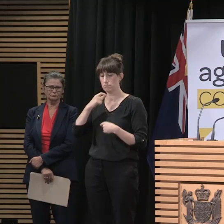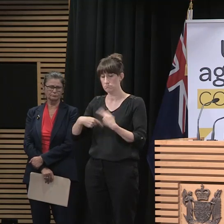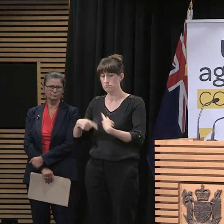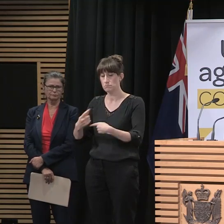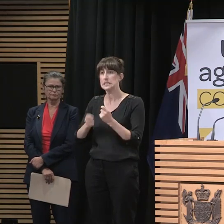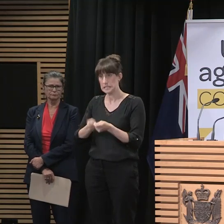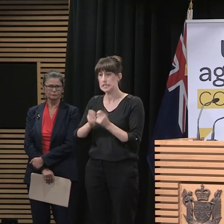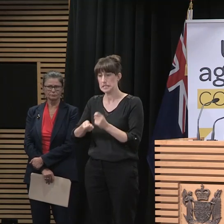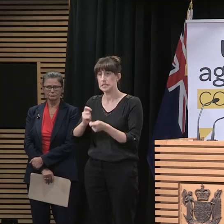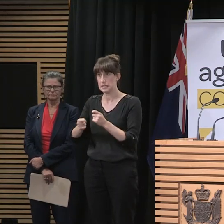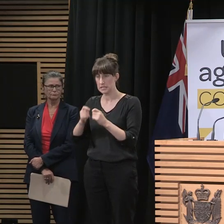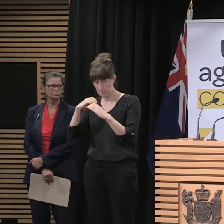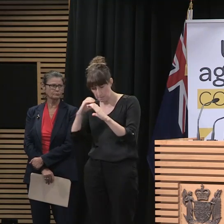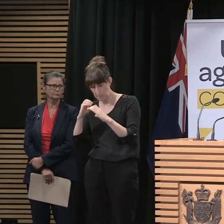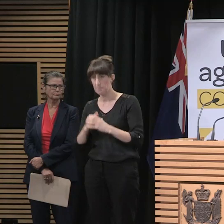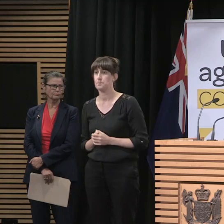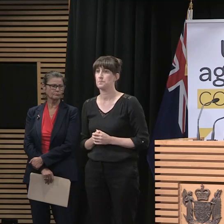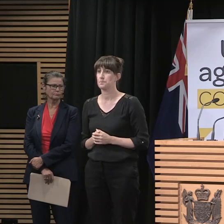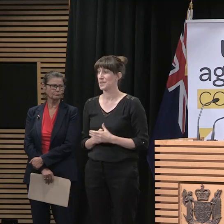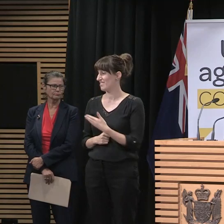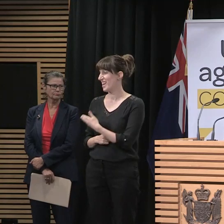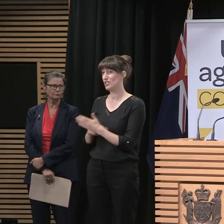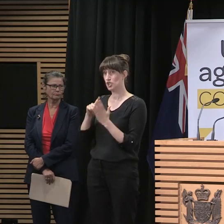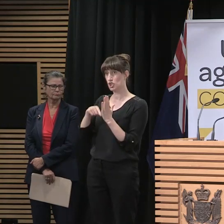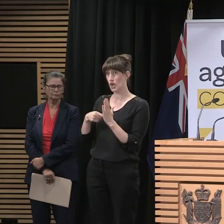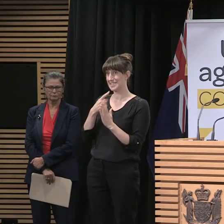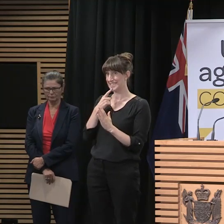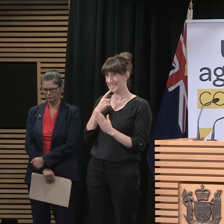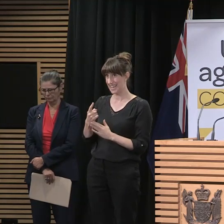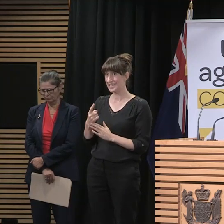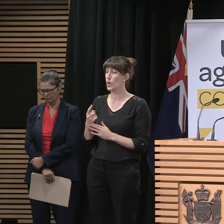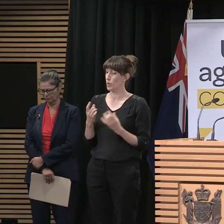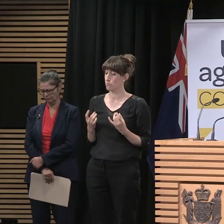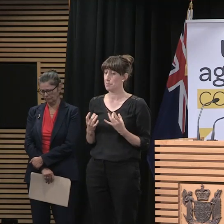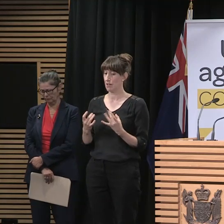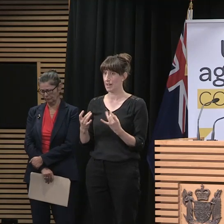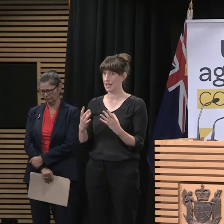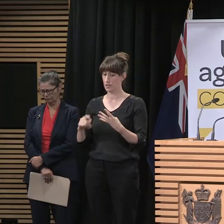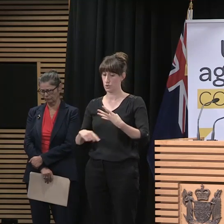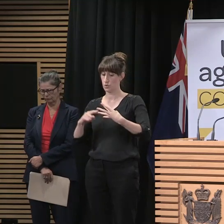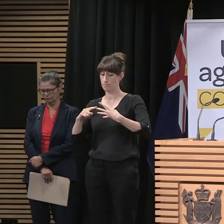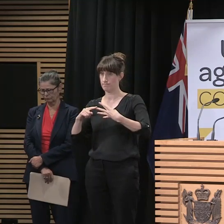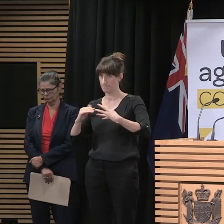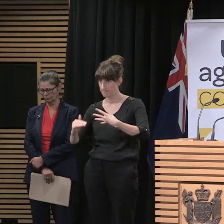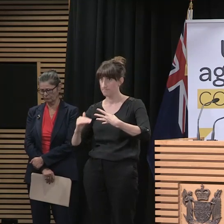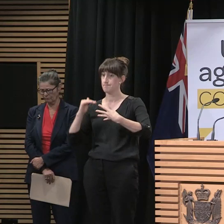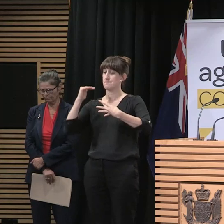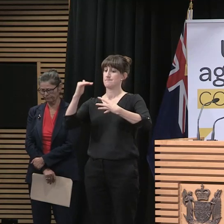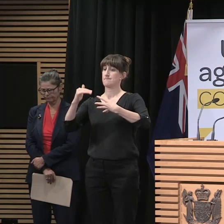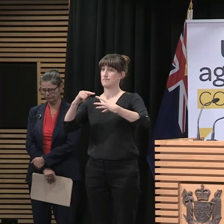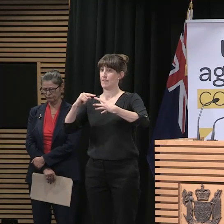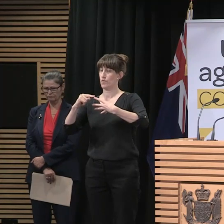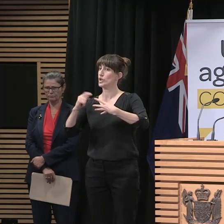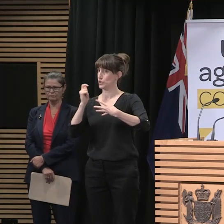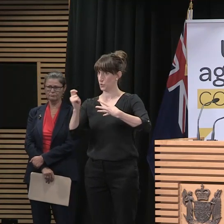As John has said, and as you will be well aware, we are preparing to move to Alert Level 4. There is a clear consensus